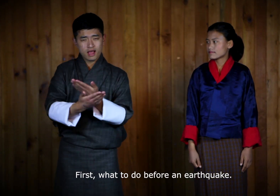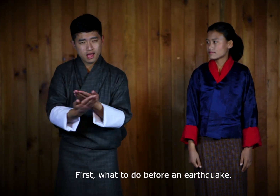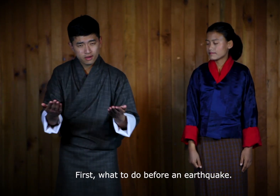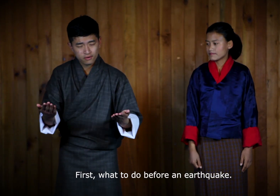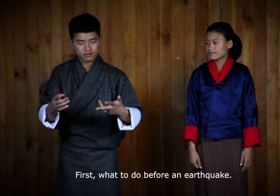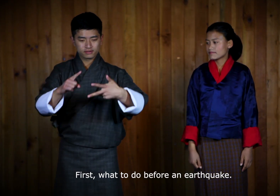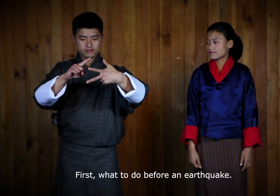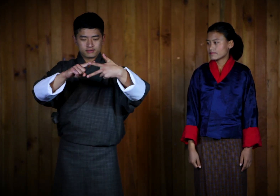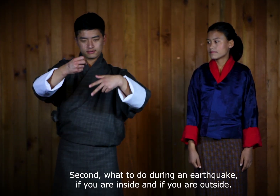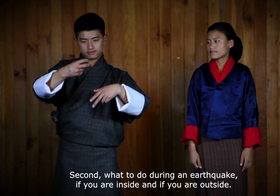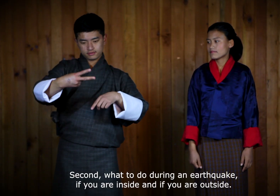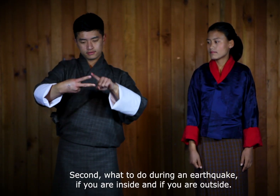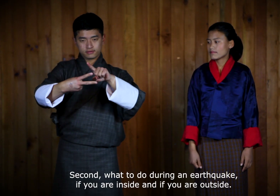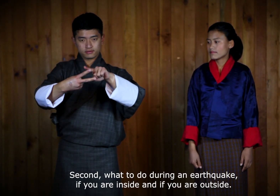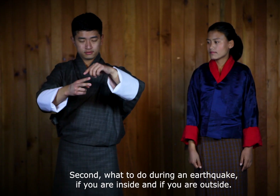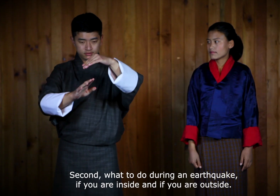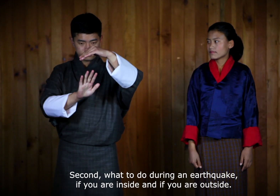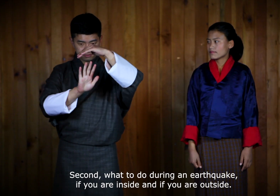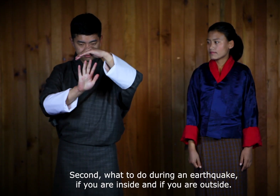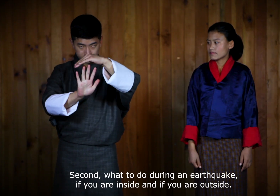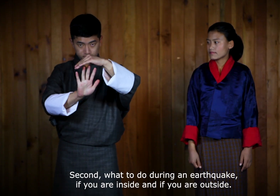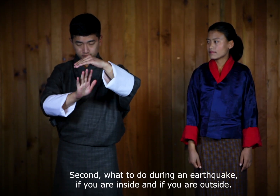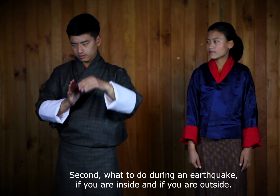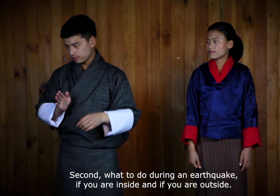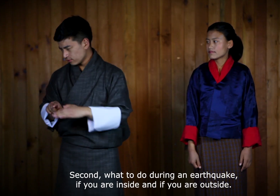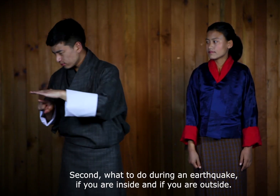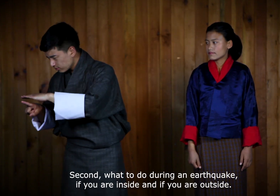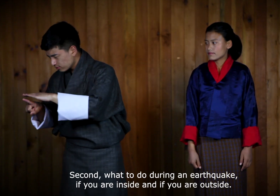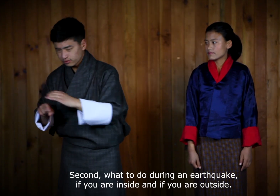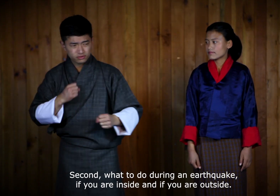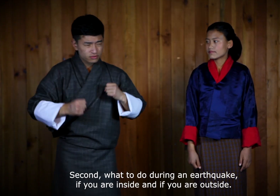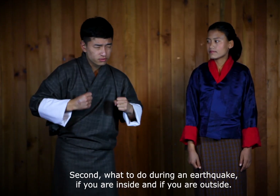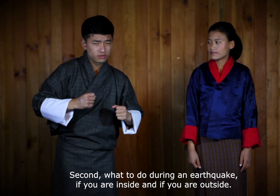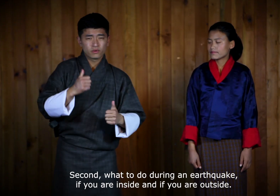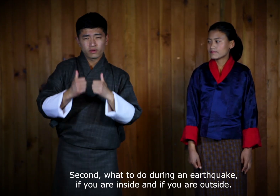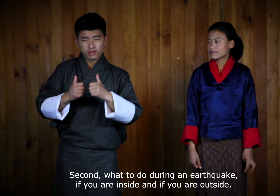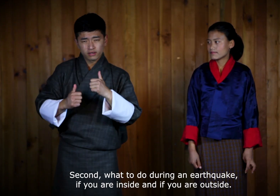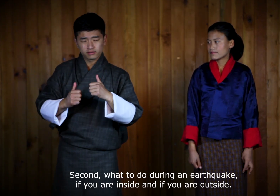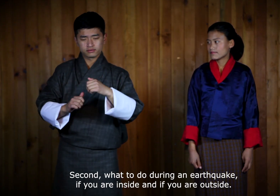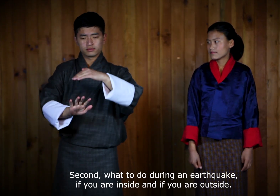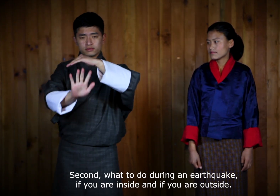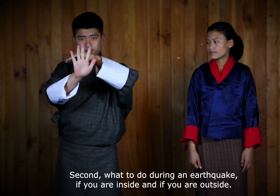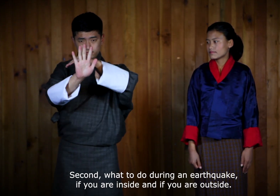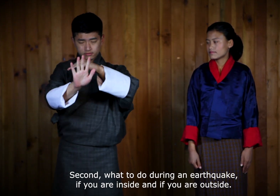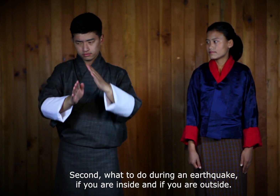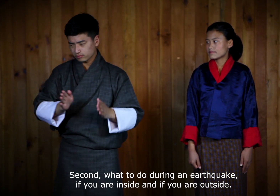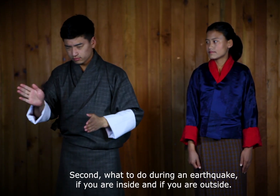earthquake. Second, what to do during an earthquake, if you are inside and if you are